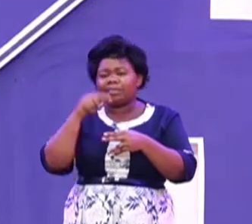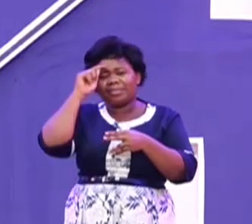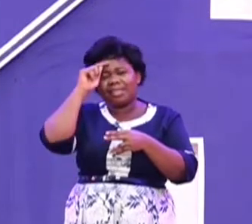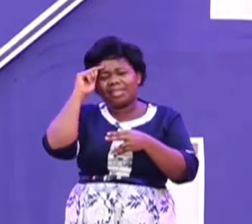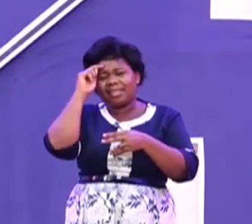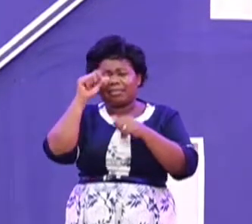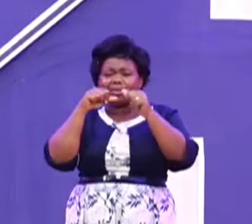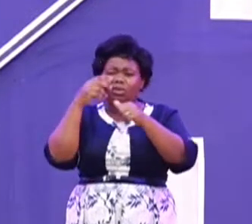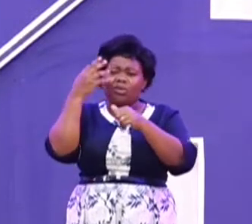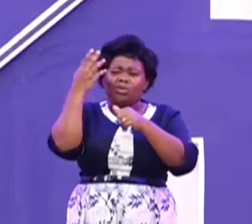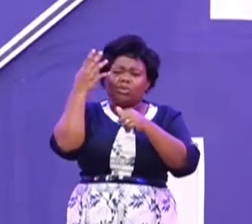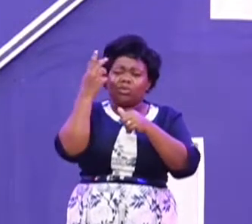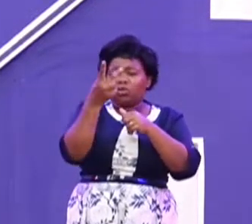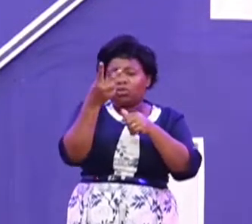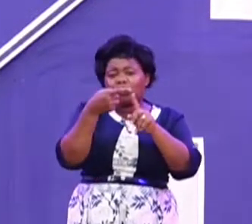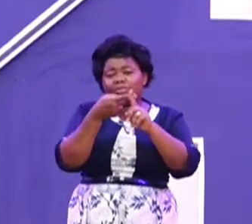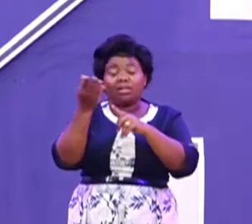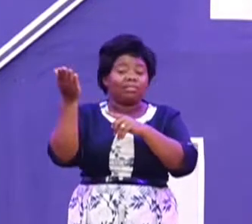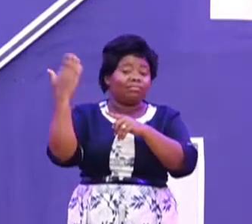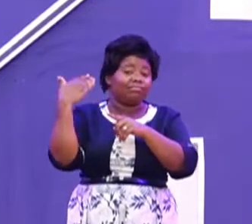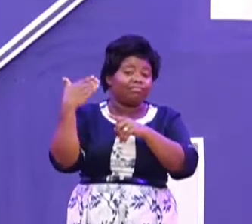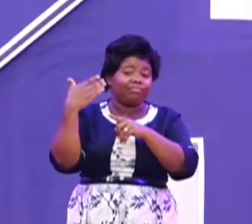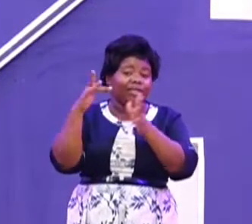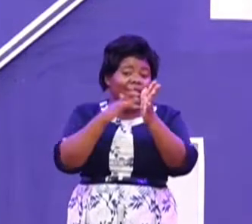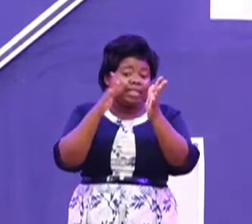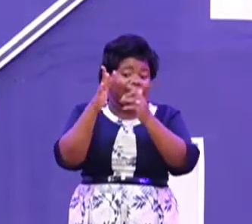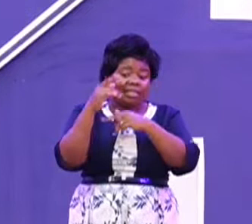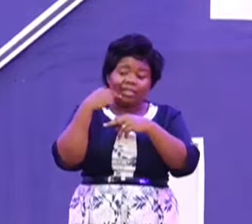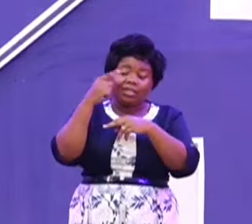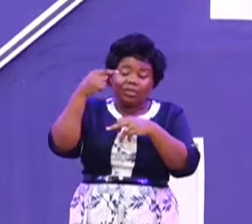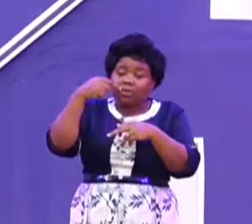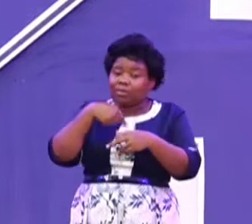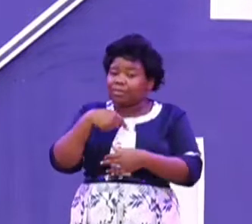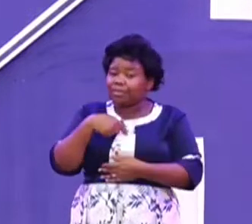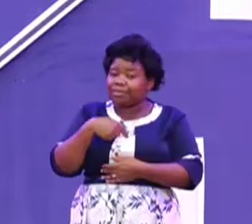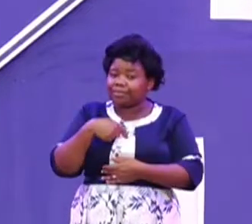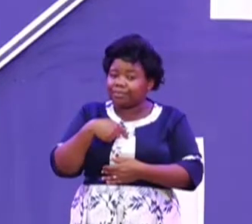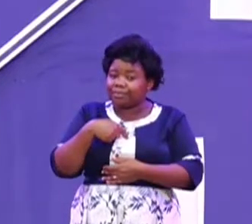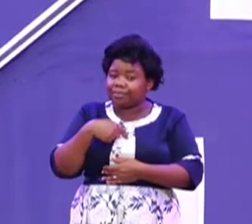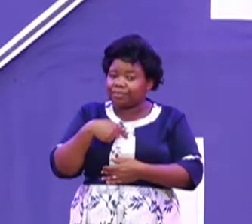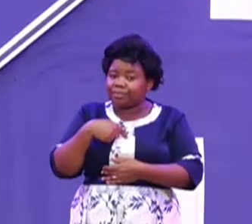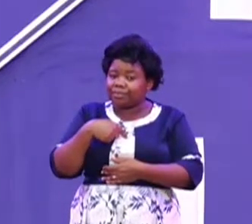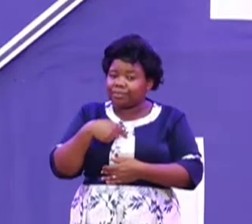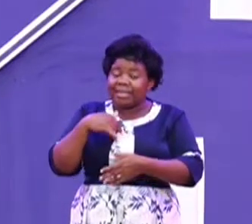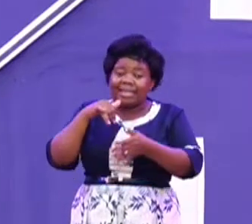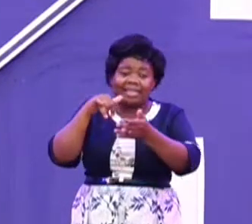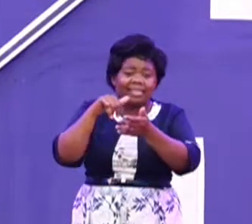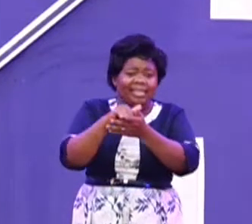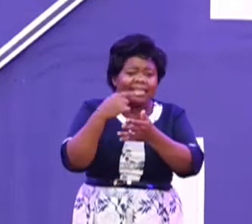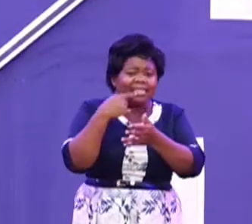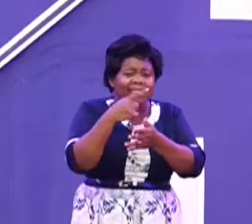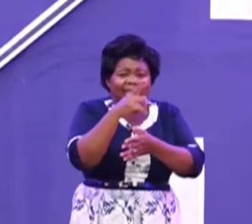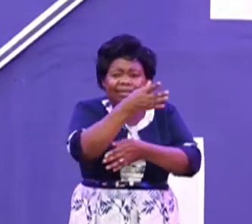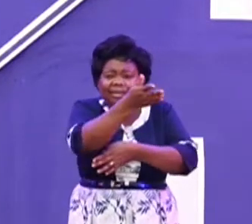2 months ago. Ndoza miezi ngebiri mabega. And Jesus told me himself. Yes mwene nangamba. That tell those